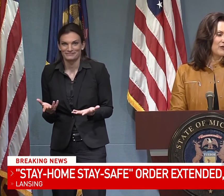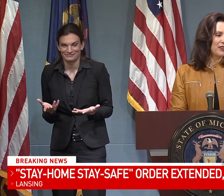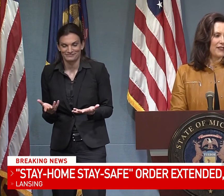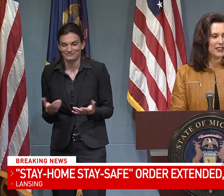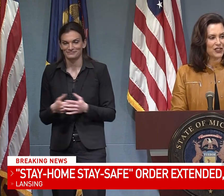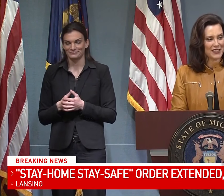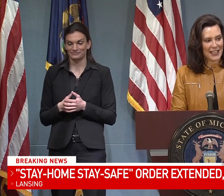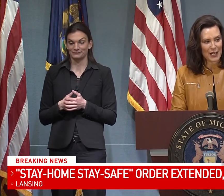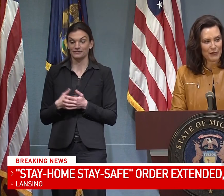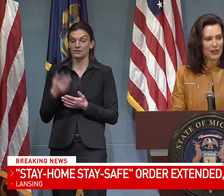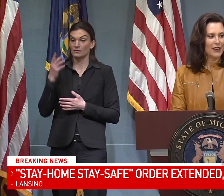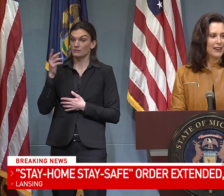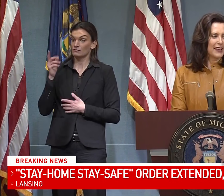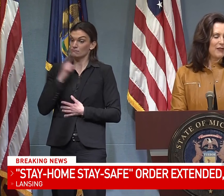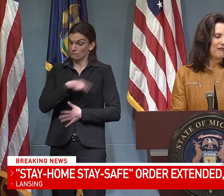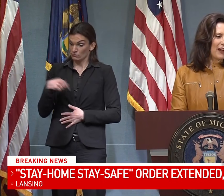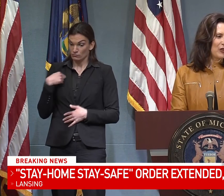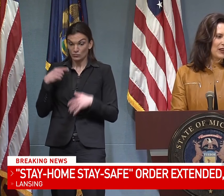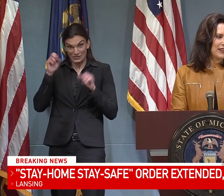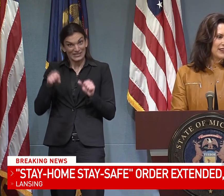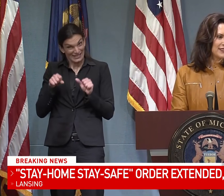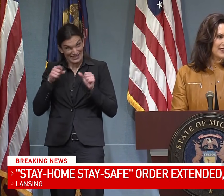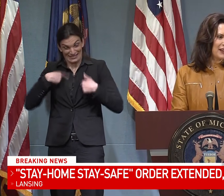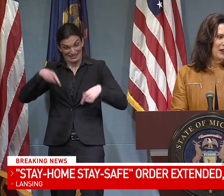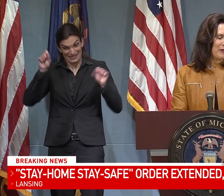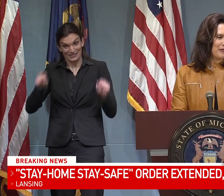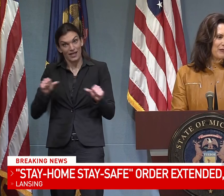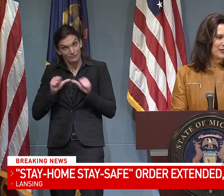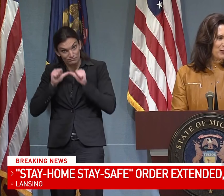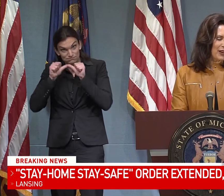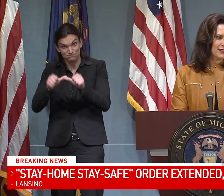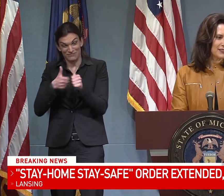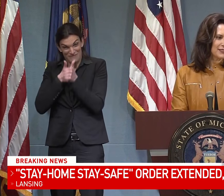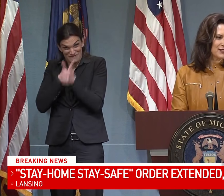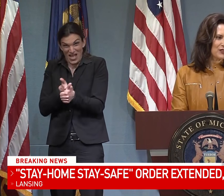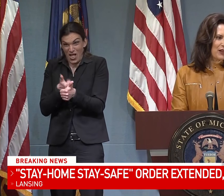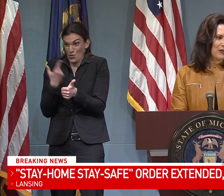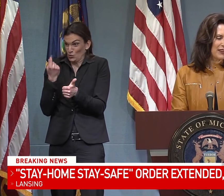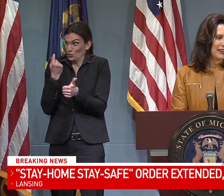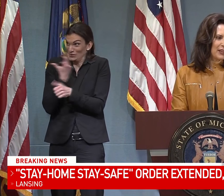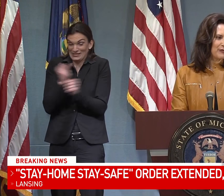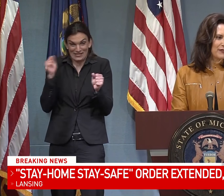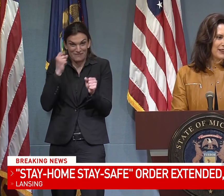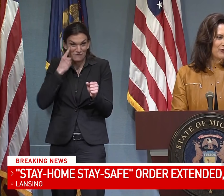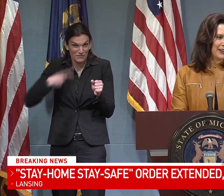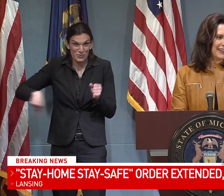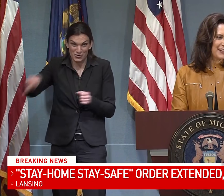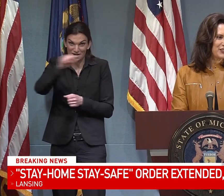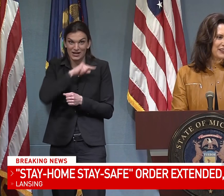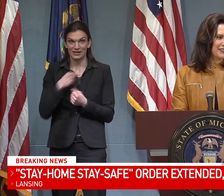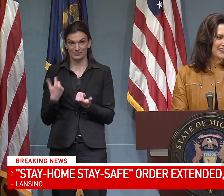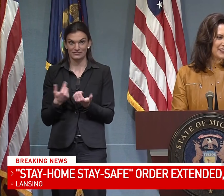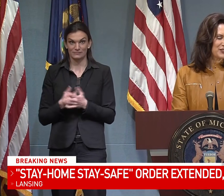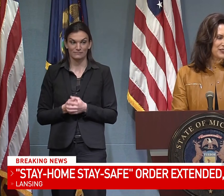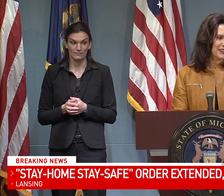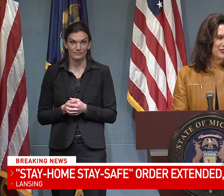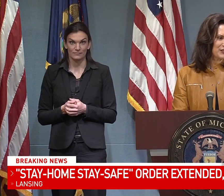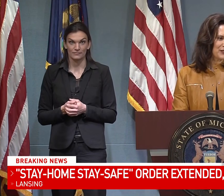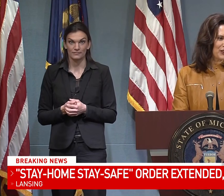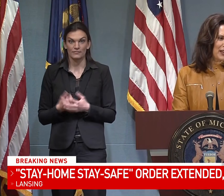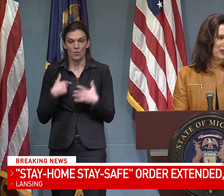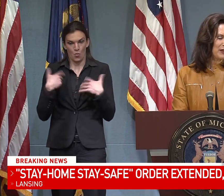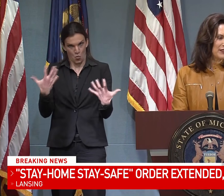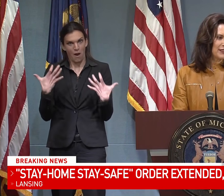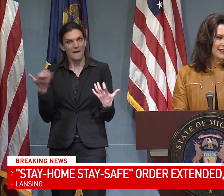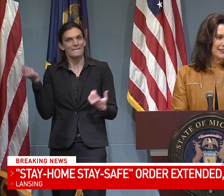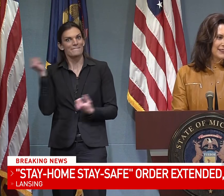it. We have to just keep following these best practices so that we can keep re-engaging additional sectors